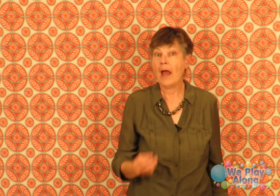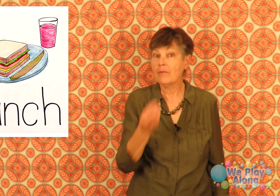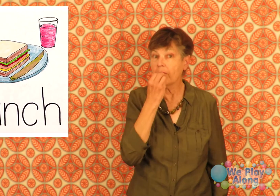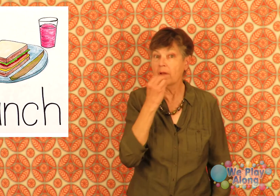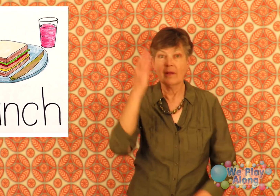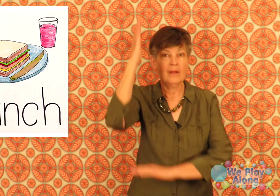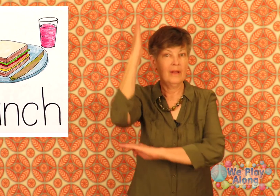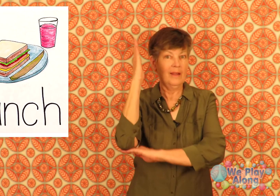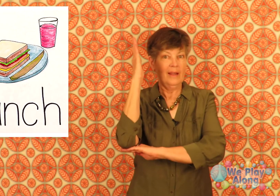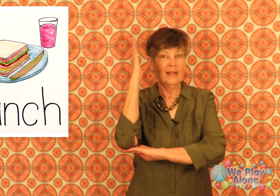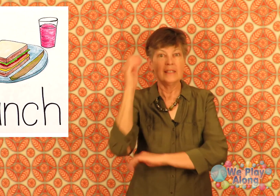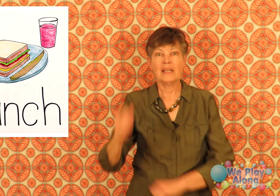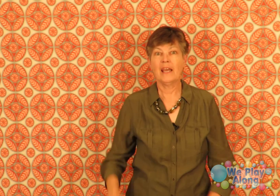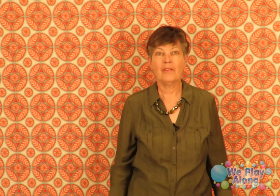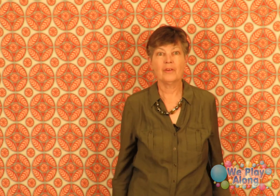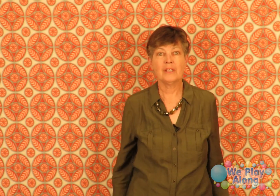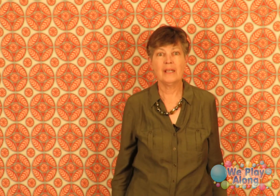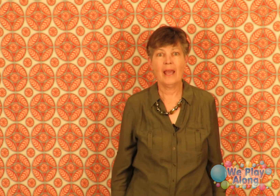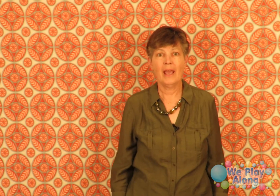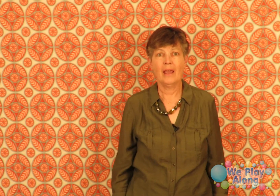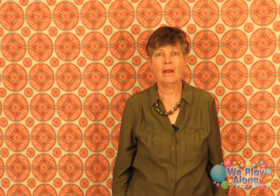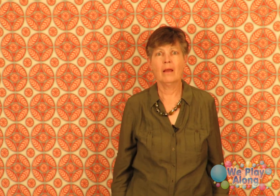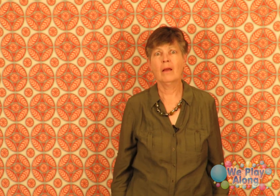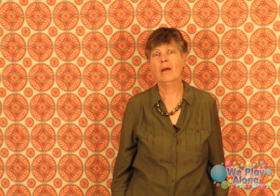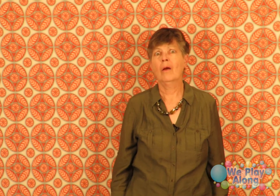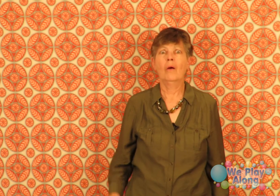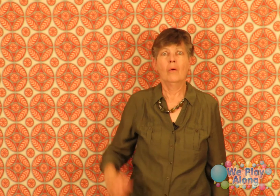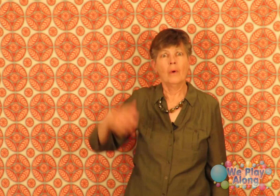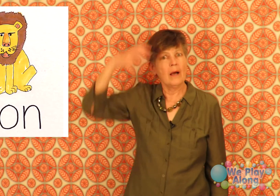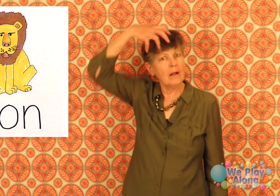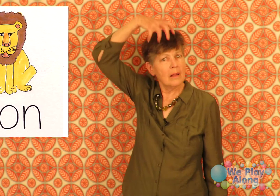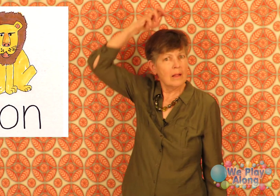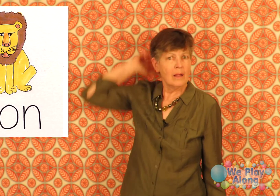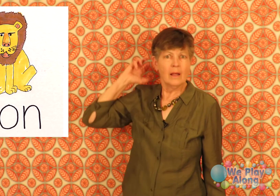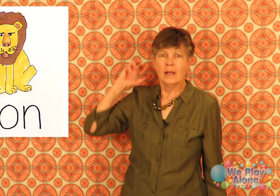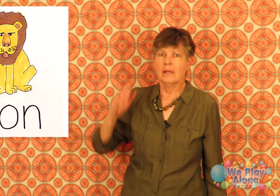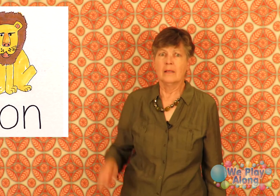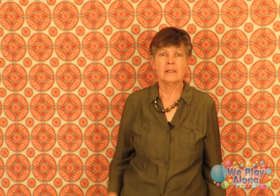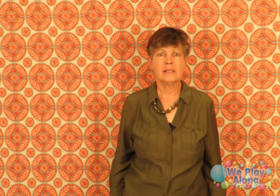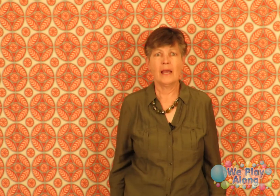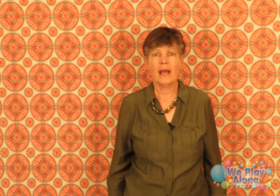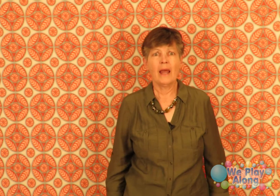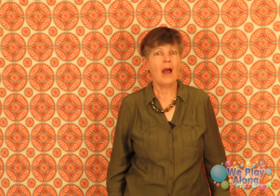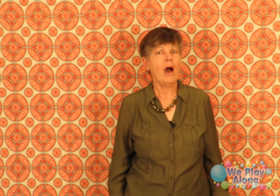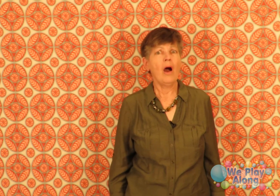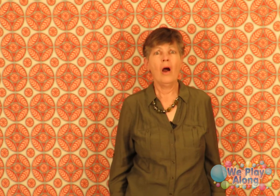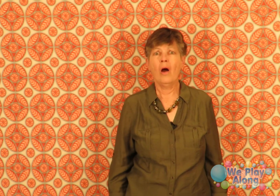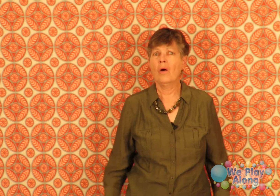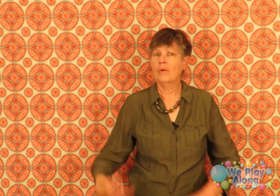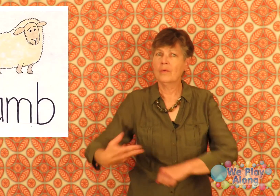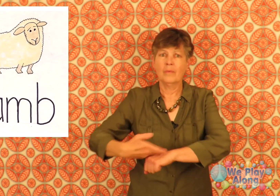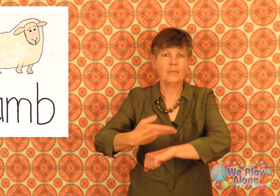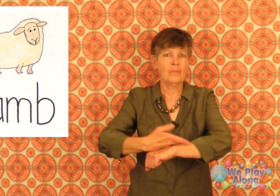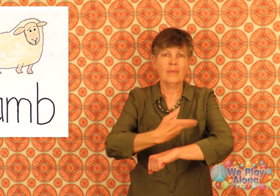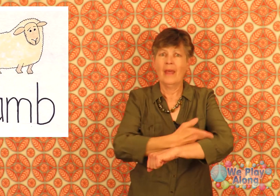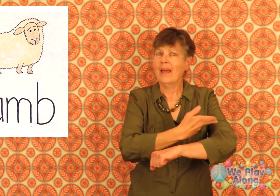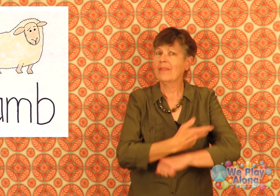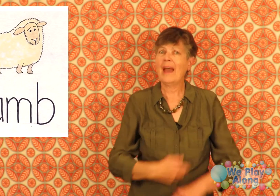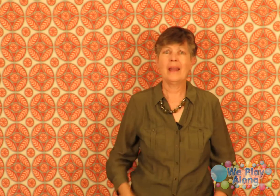have together today. Well, said, oh, that